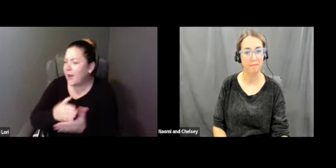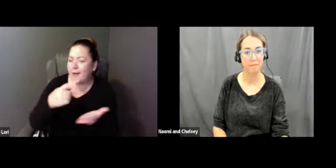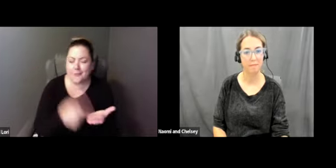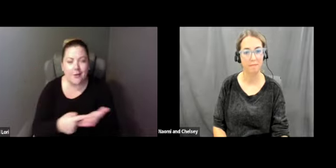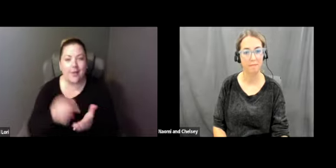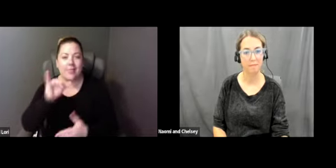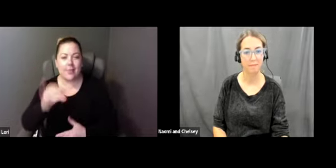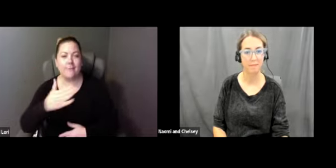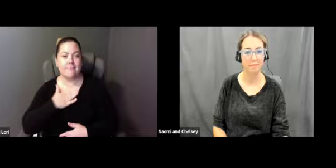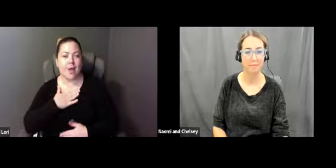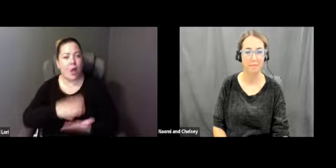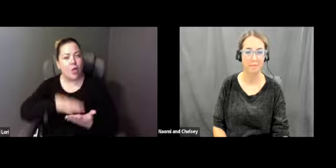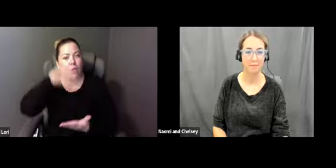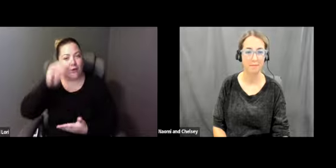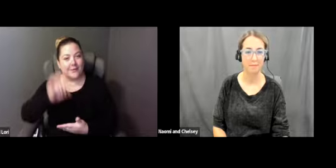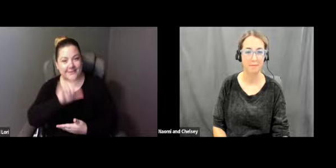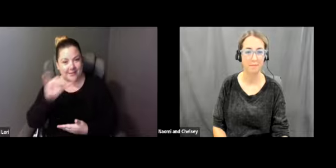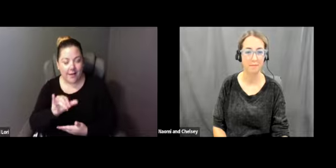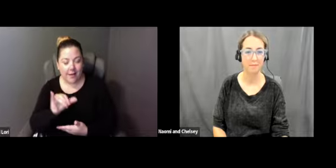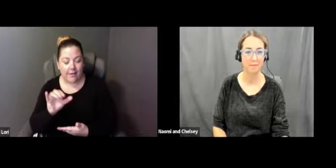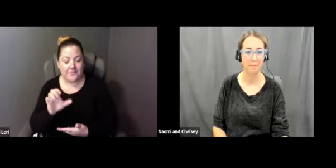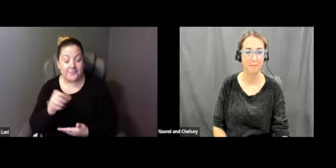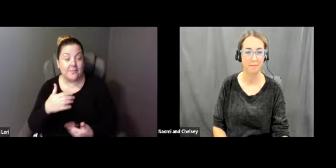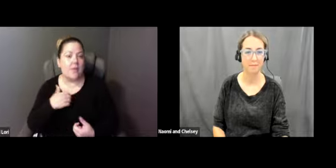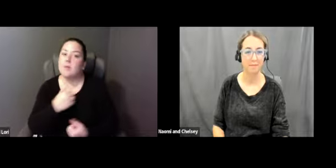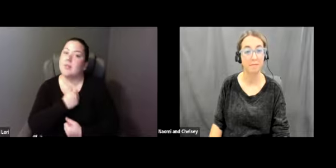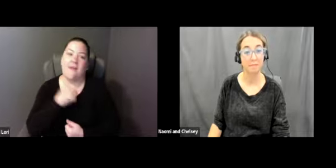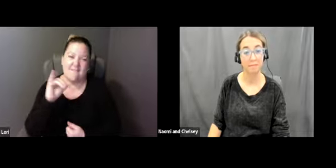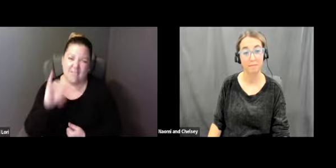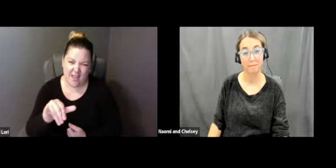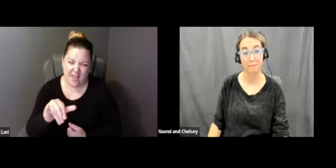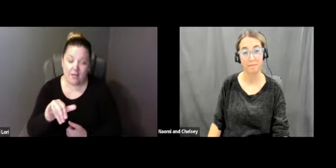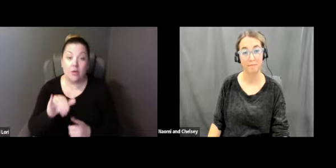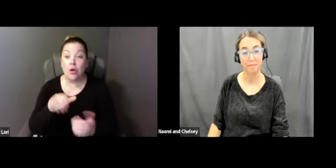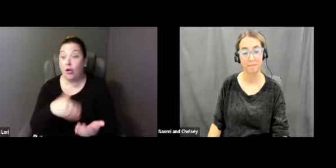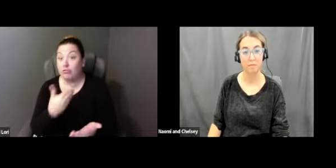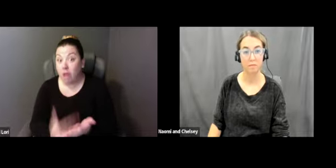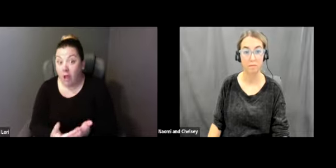This is great. I hated being weighed in the beginning because it just didn't work for me.